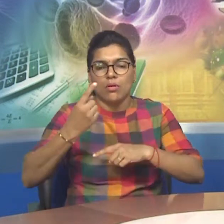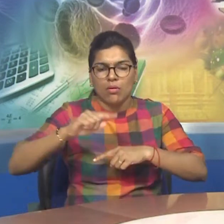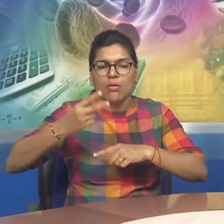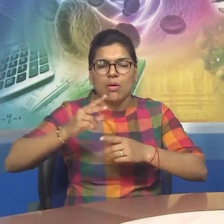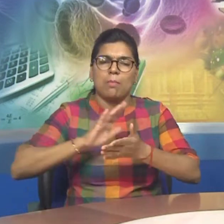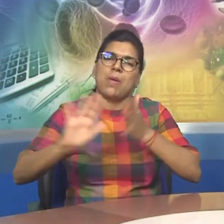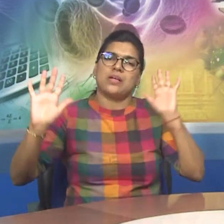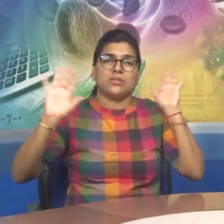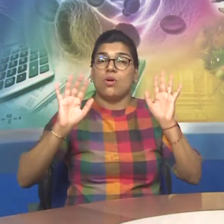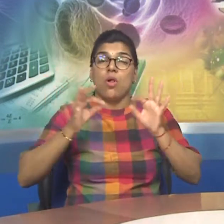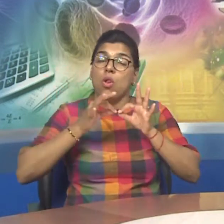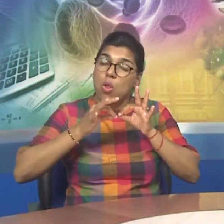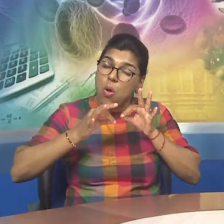long period,